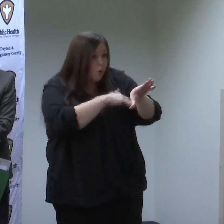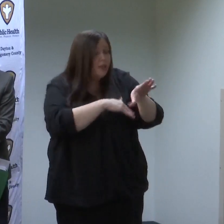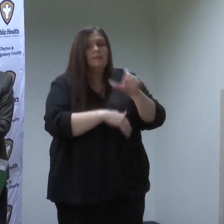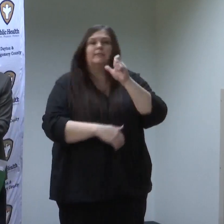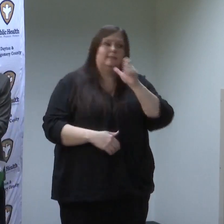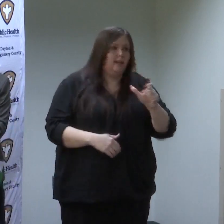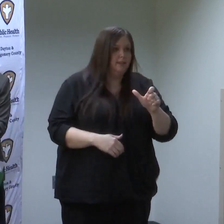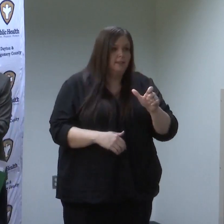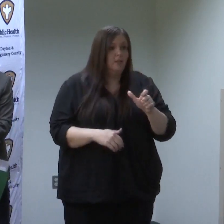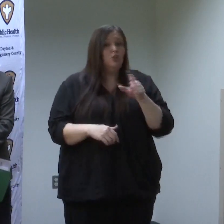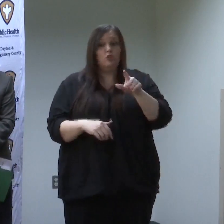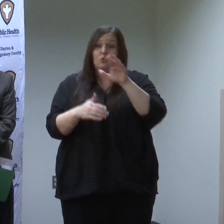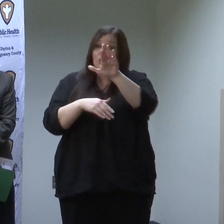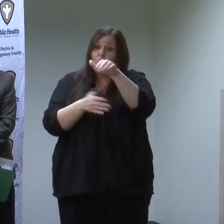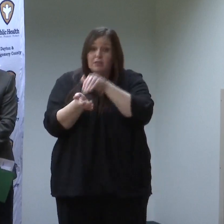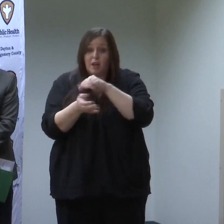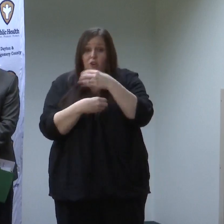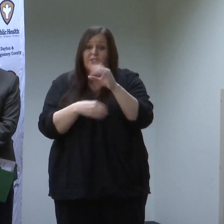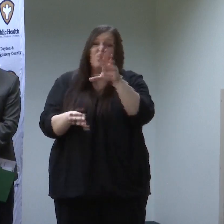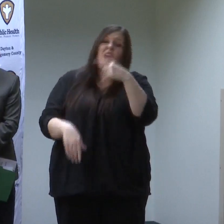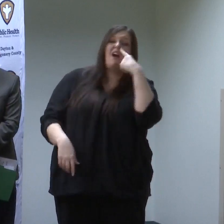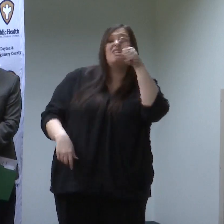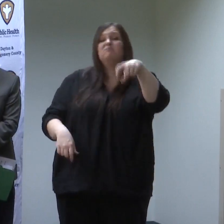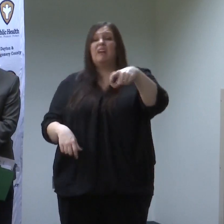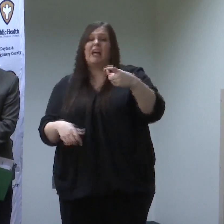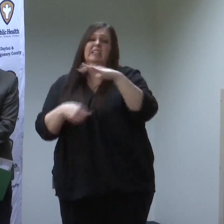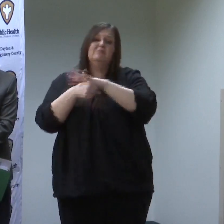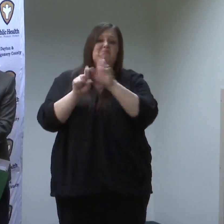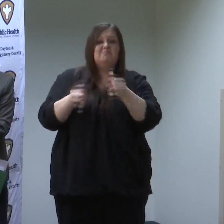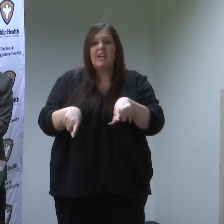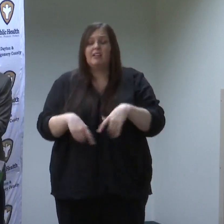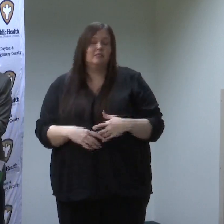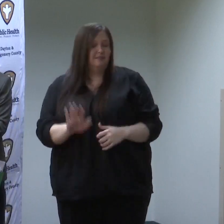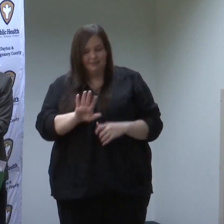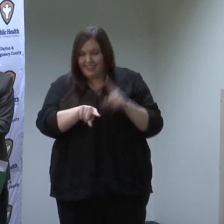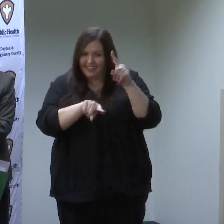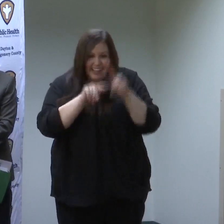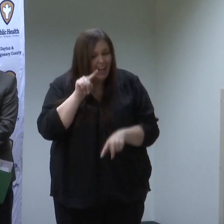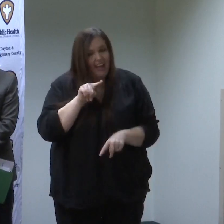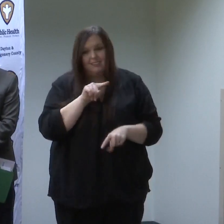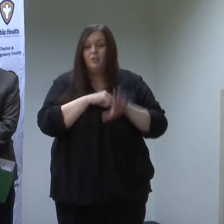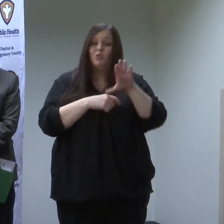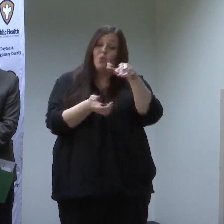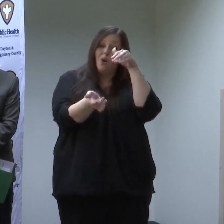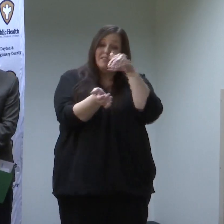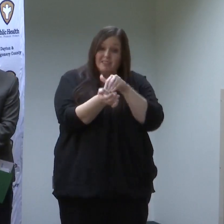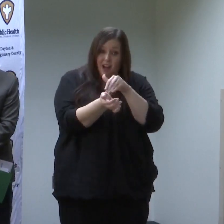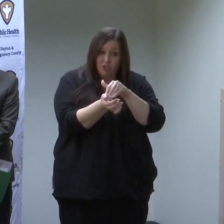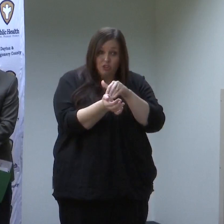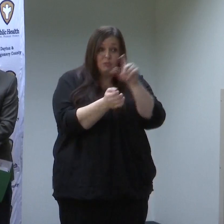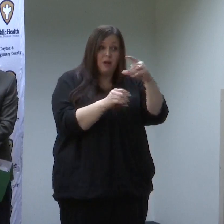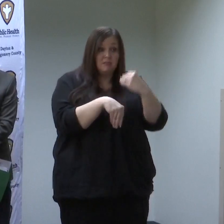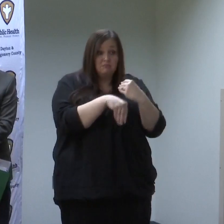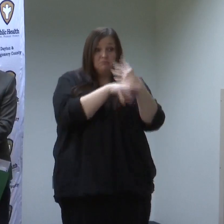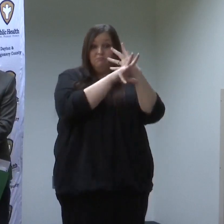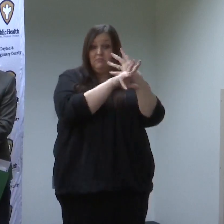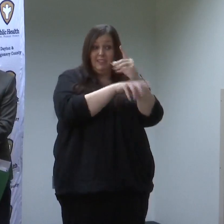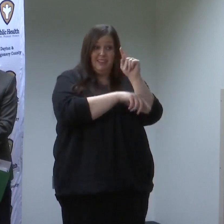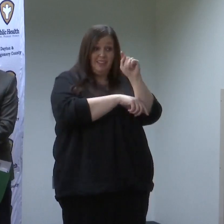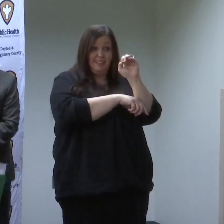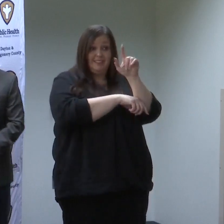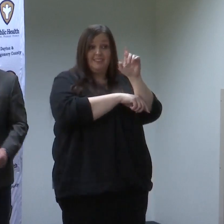your doctor's office or by walking into the emergency department. Your physician has to either see you over the telephone,